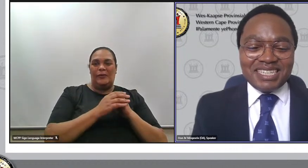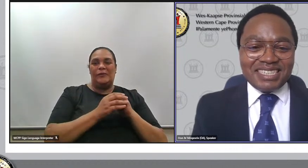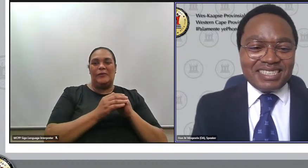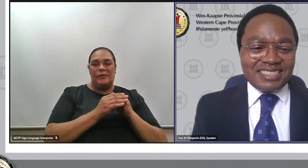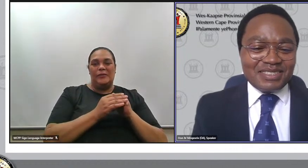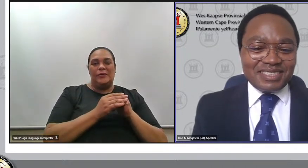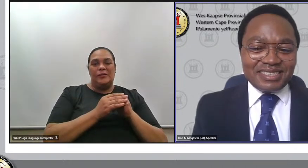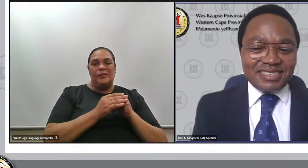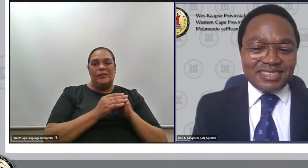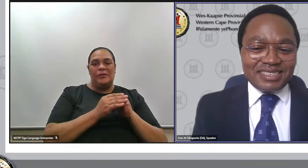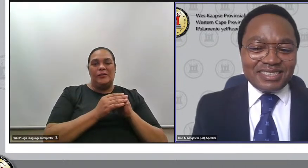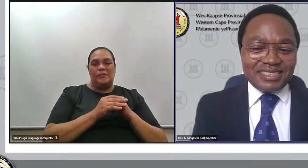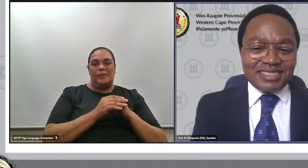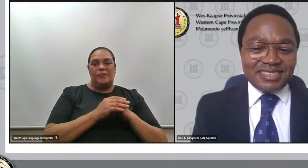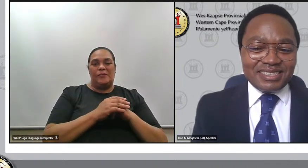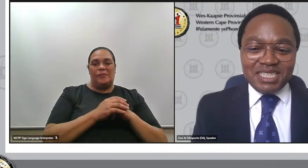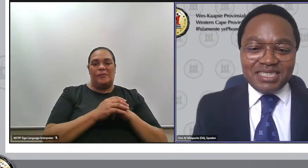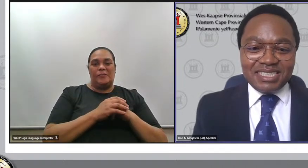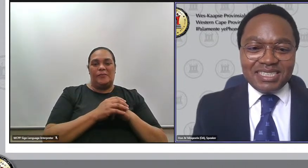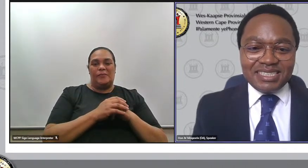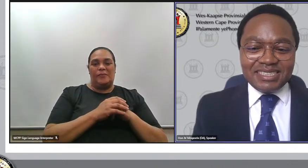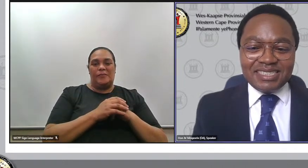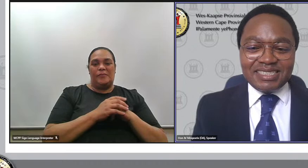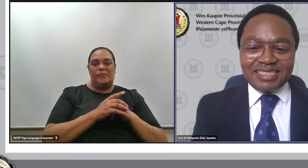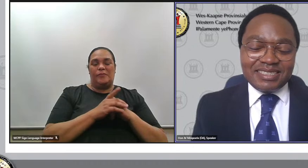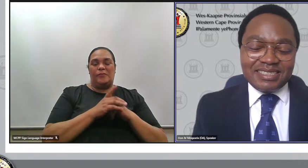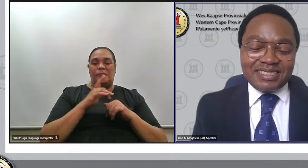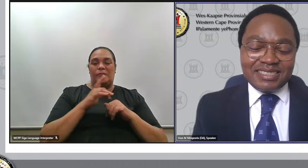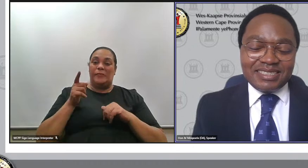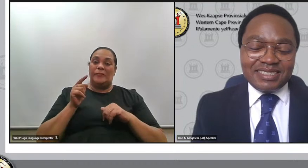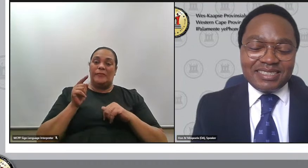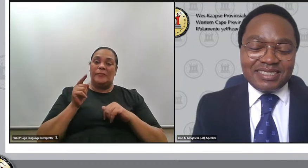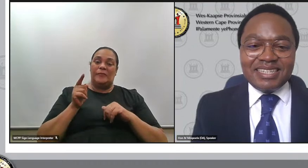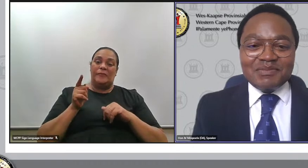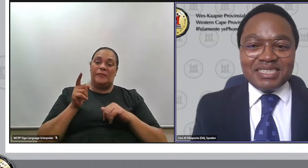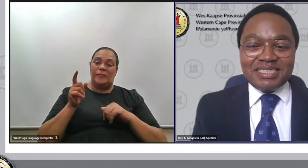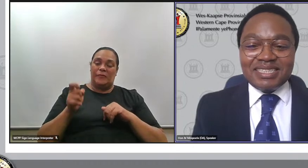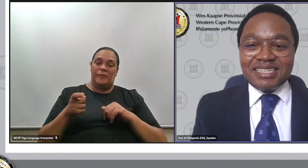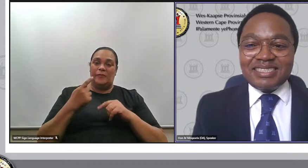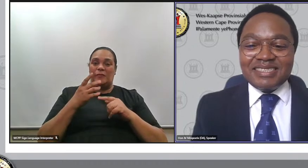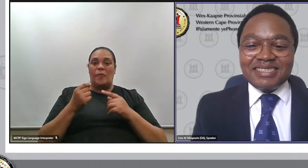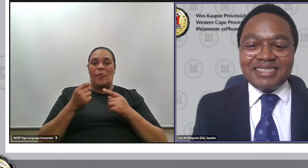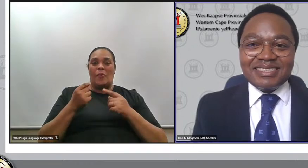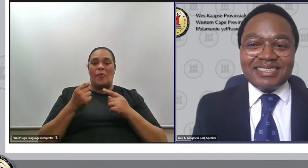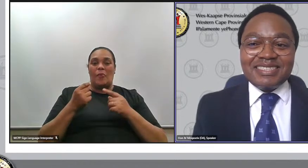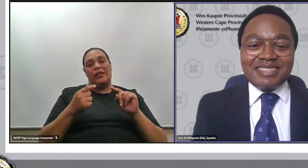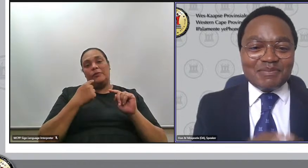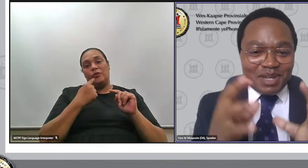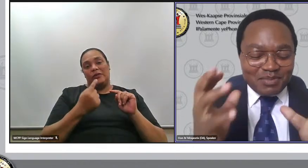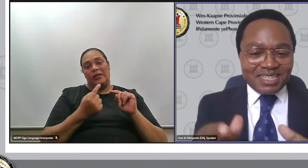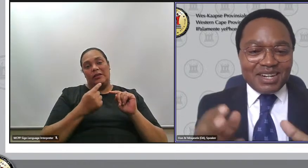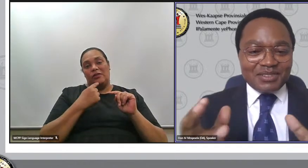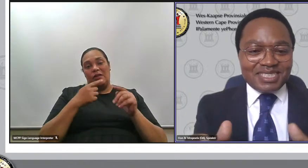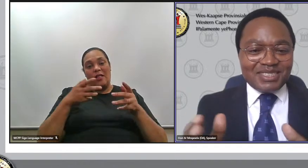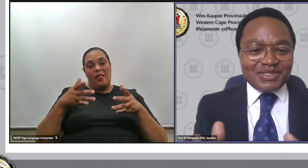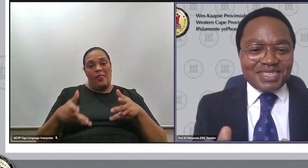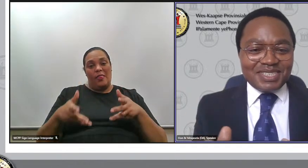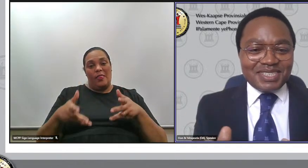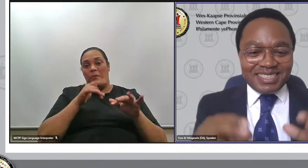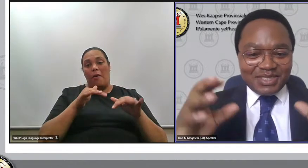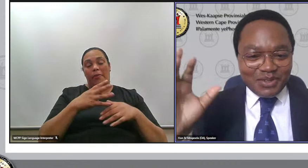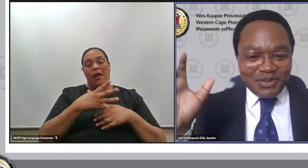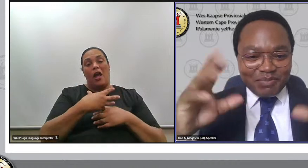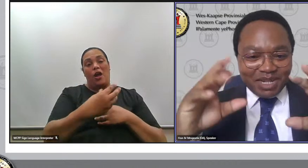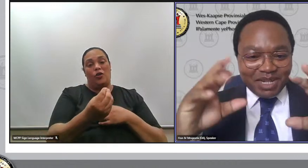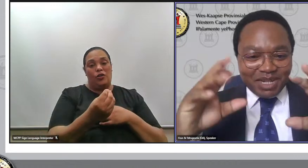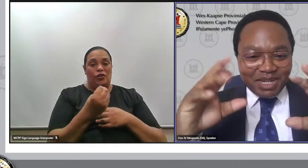Honorable Leke has made a statement that this public outreach unit,